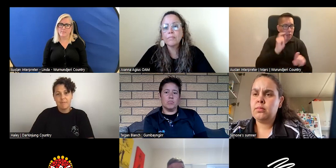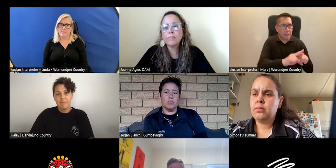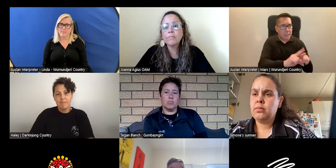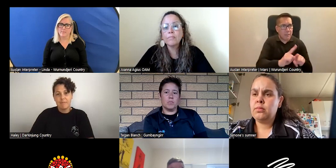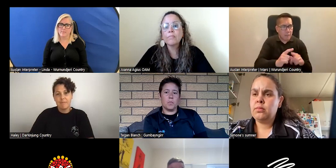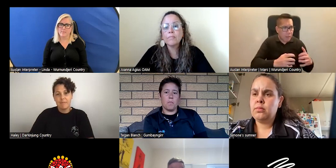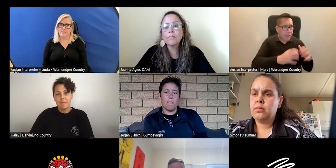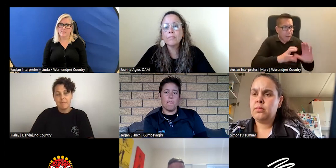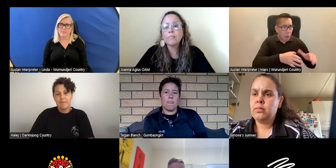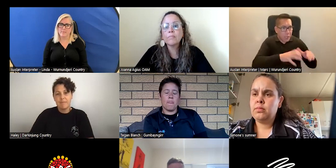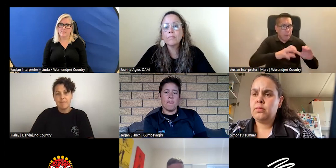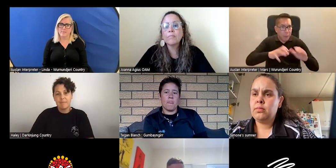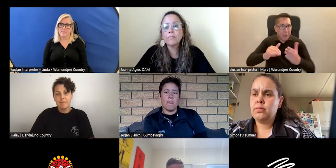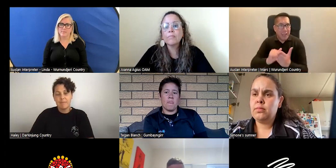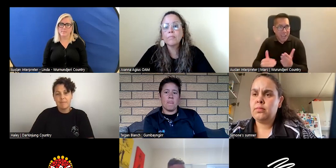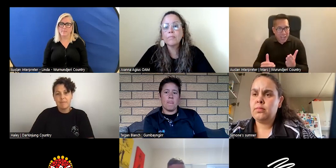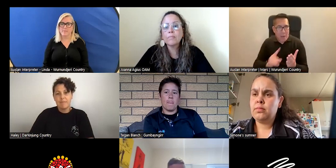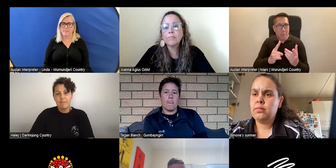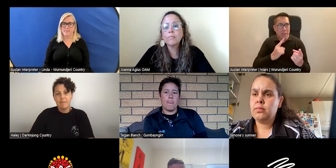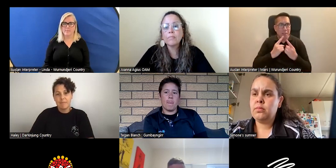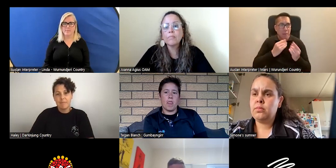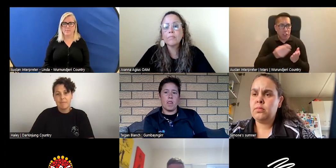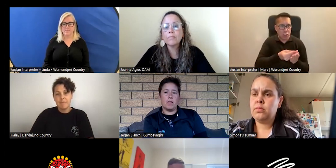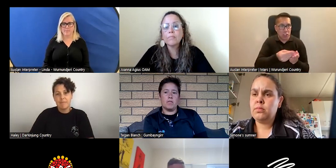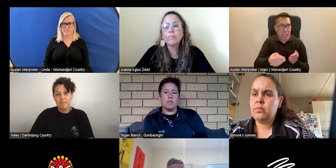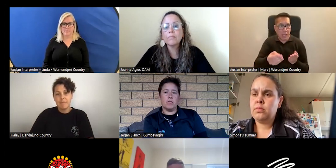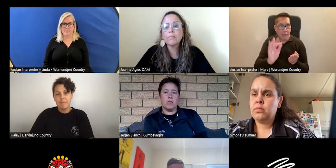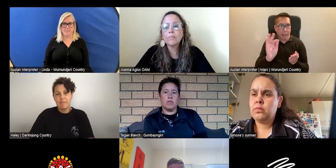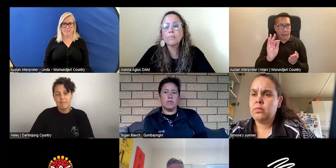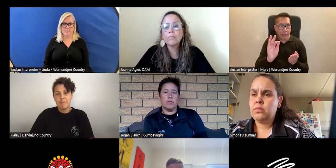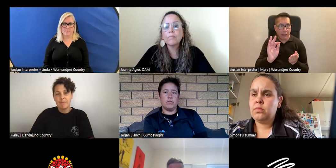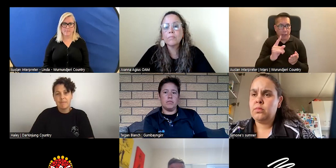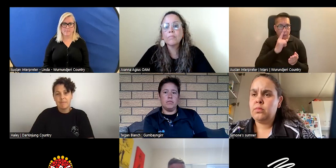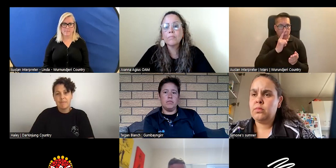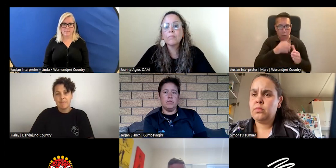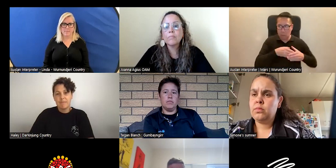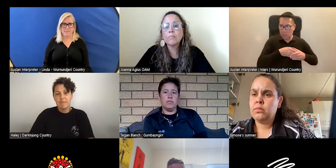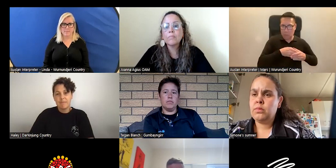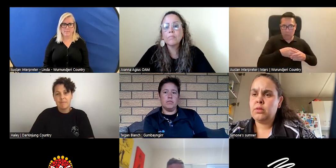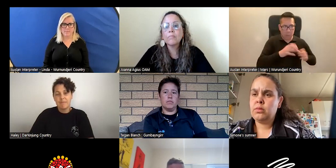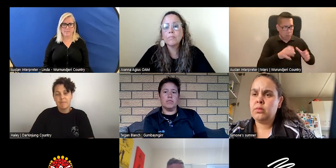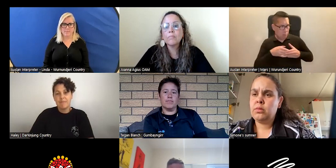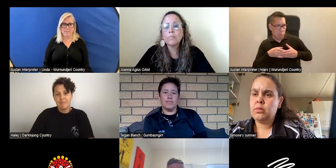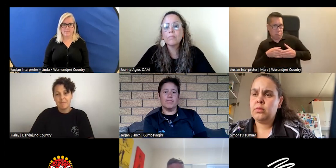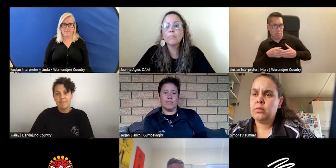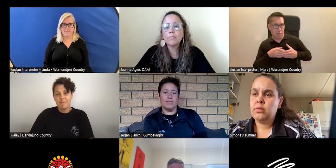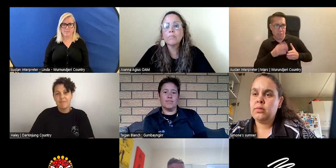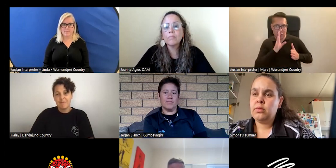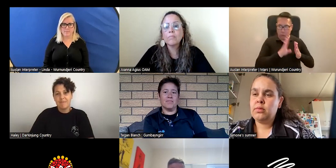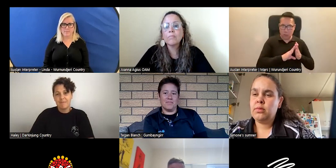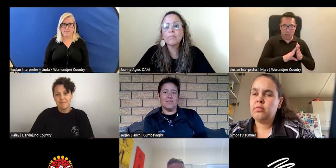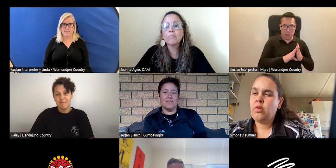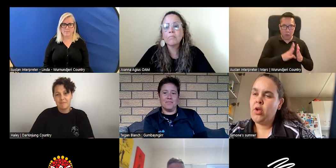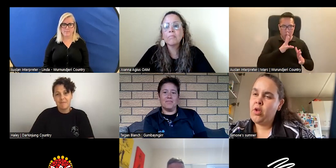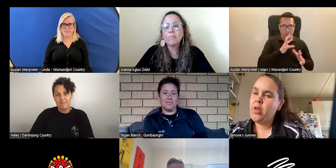place right now, but that information isn't shared with no one. No one knows. It's all kept sensitive and confidential within government,